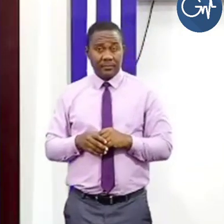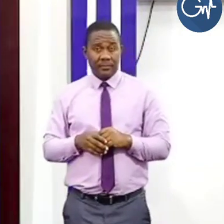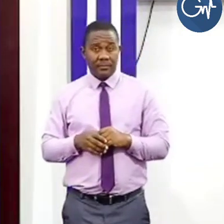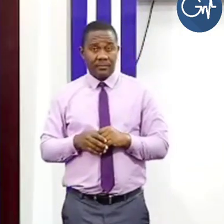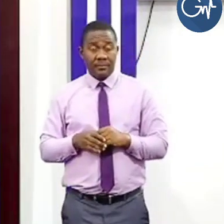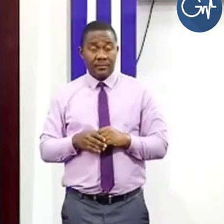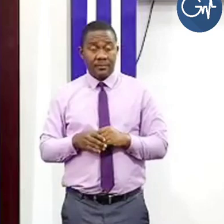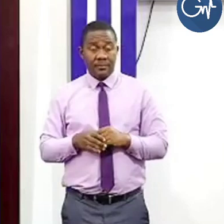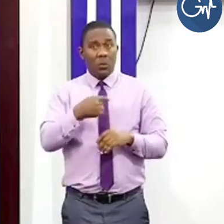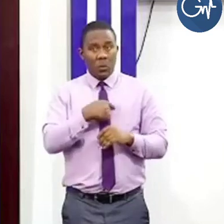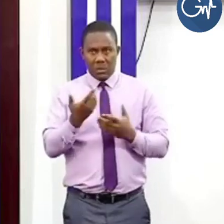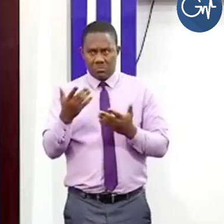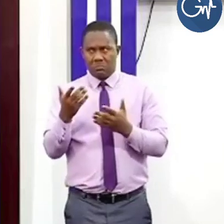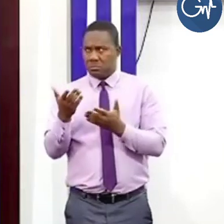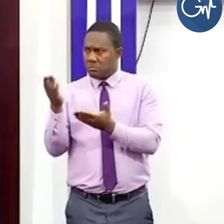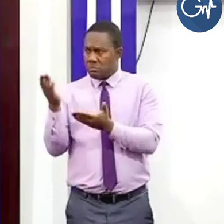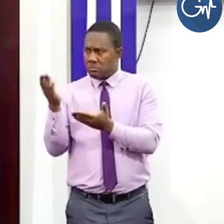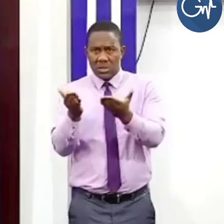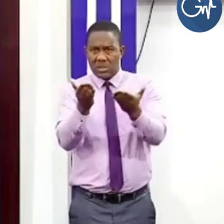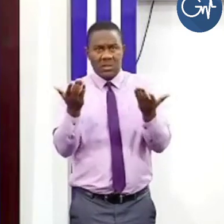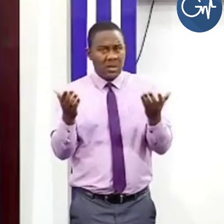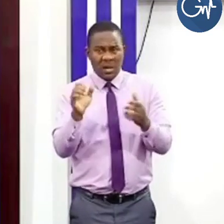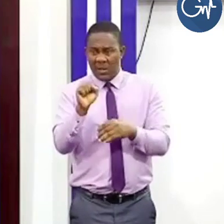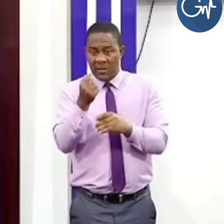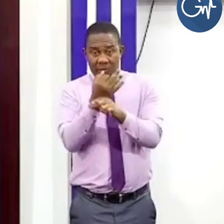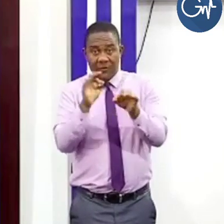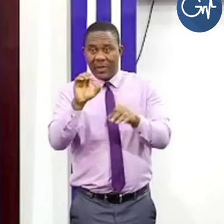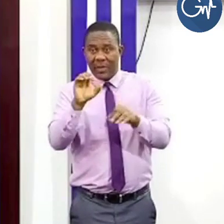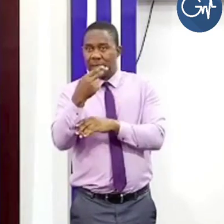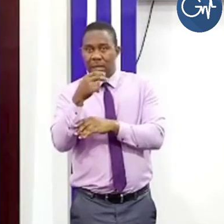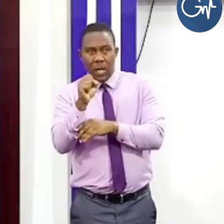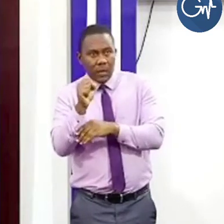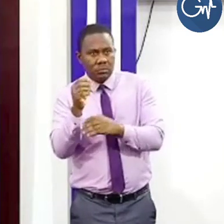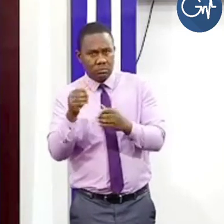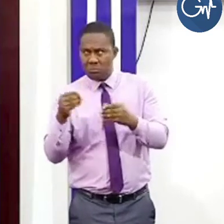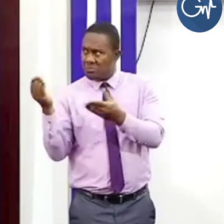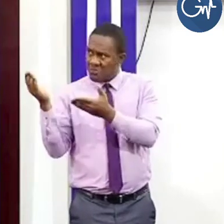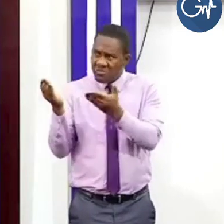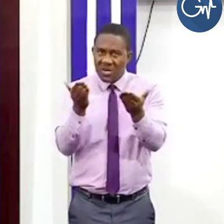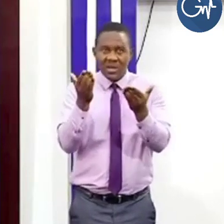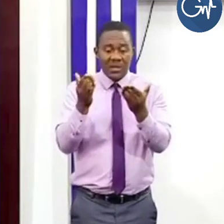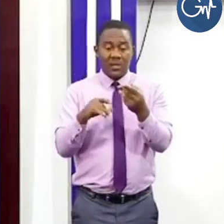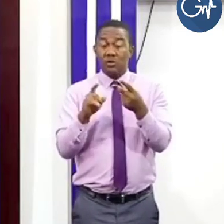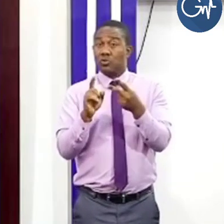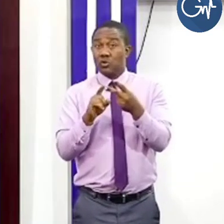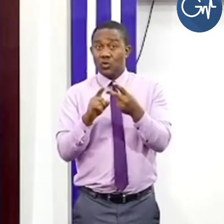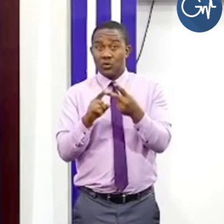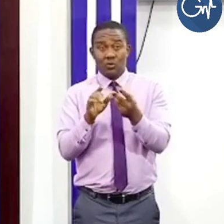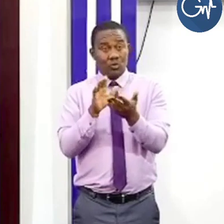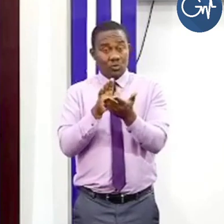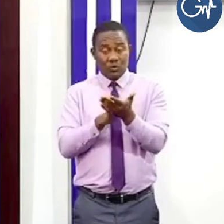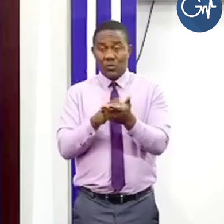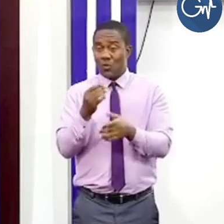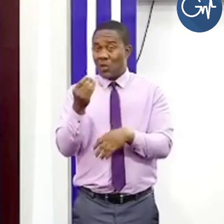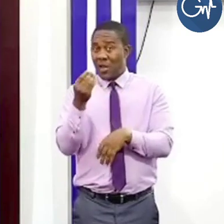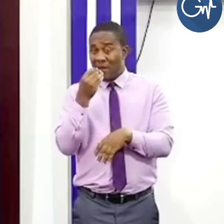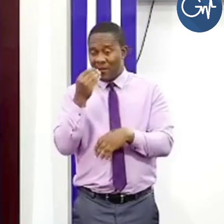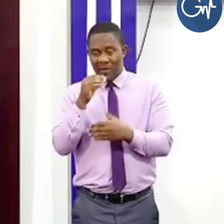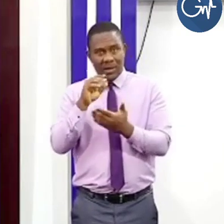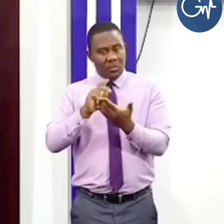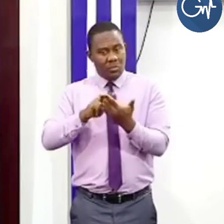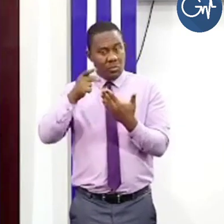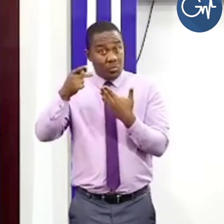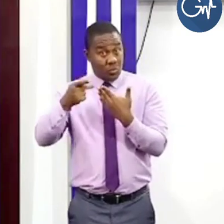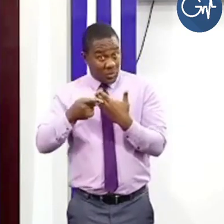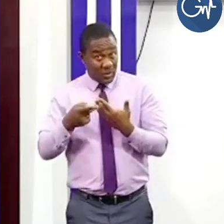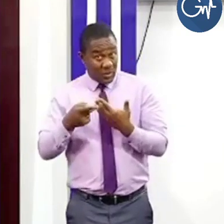the free senior high school program and the school feeding program under Ministry of Gender, Children and